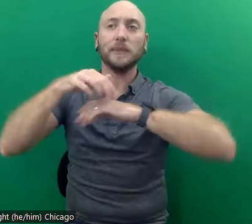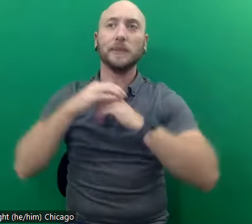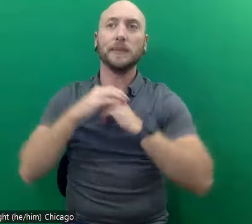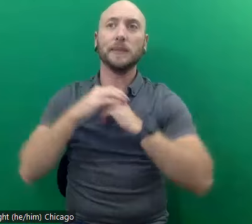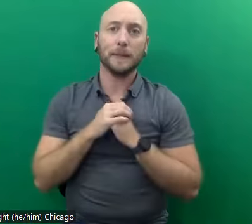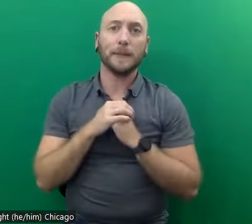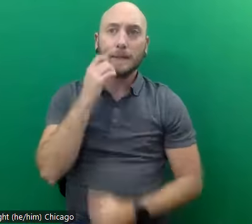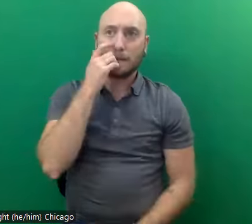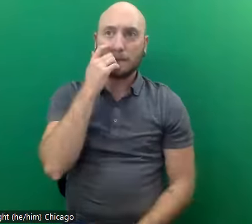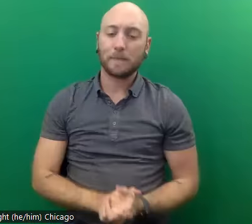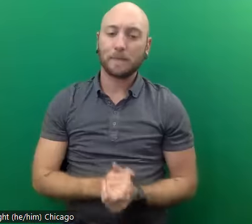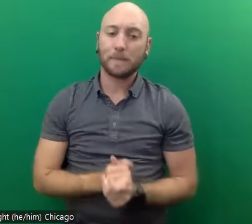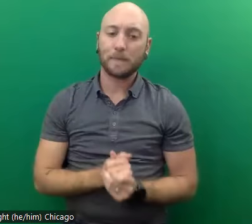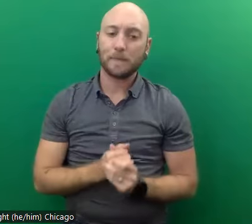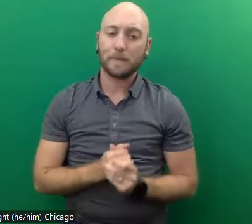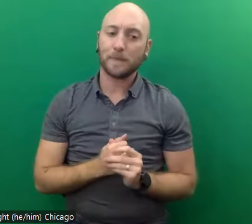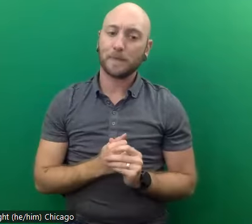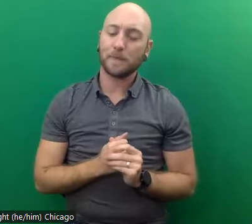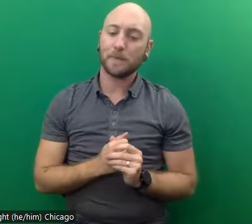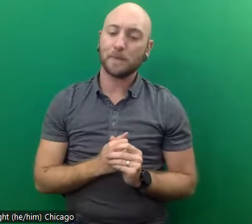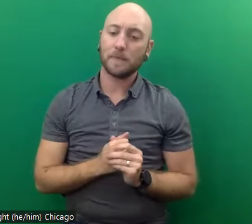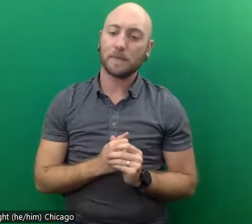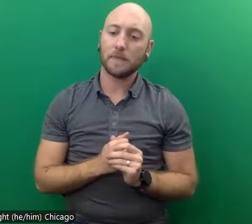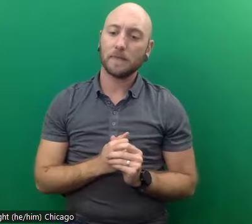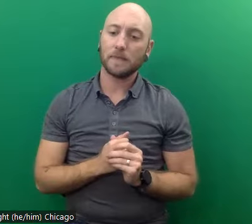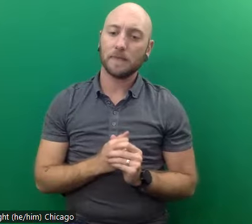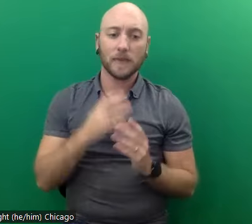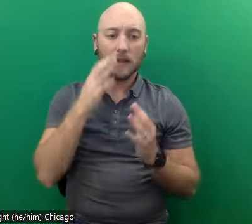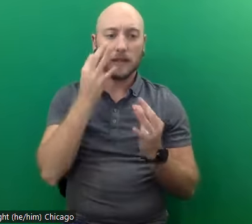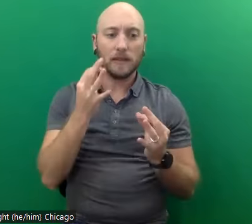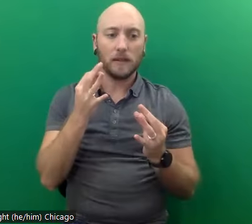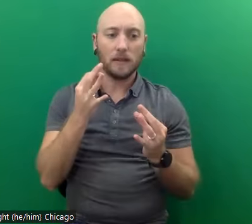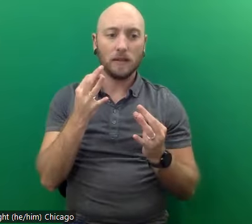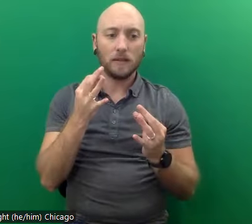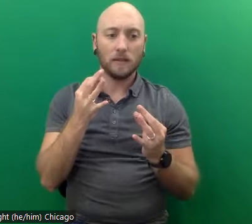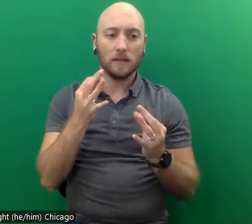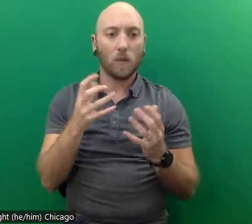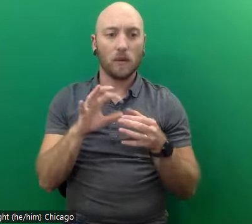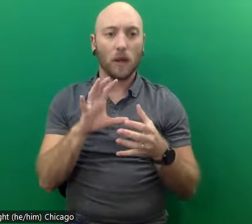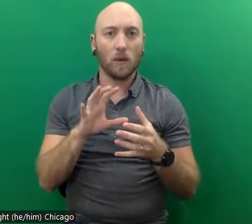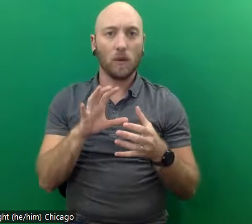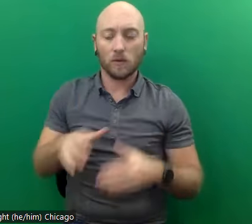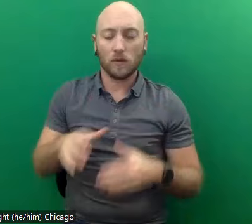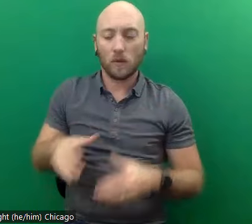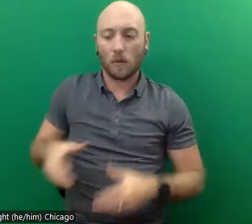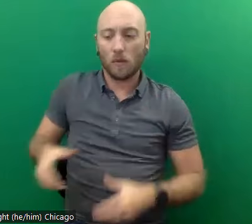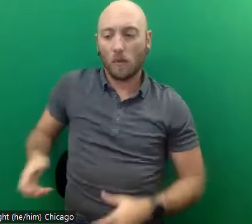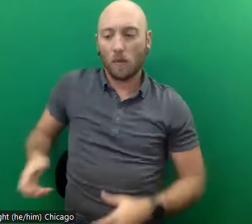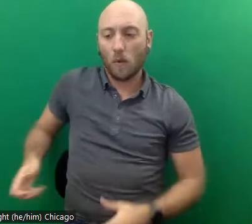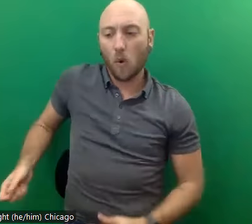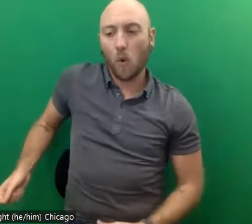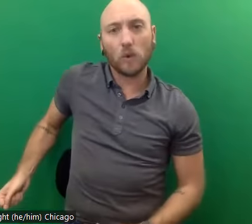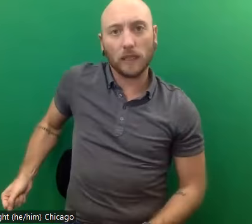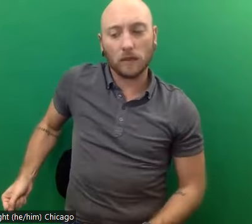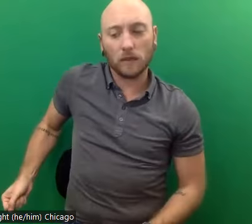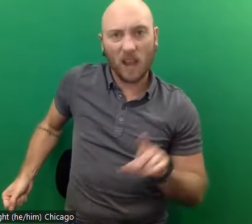I'm just about to let go, and my arm just kind of locks up, and I just am frozen